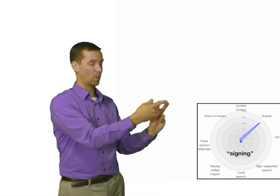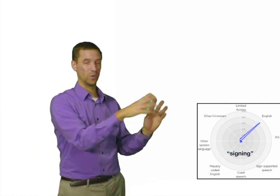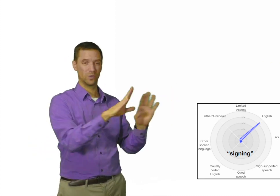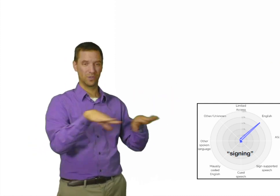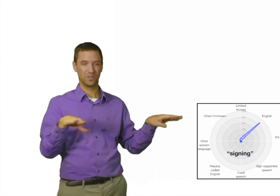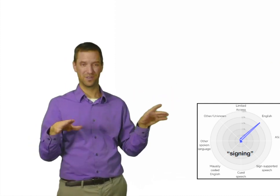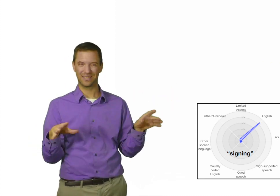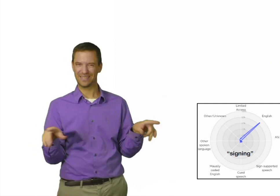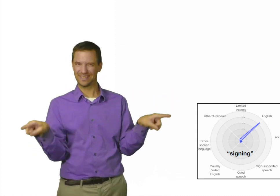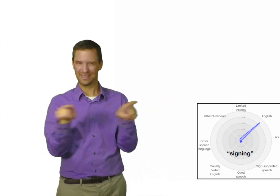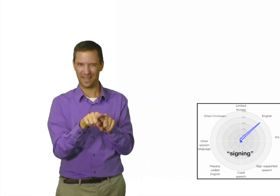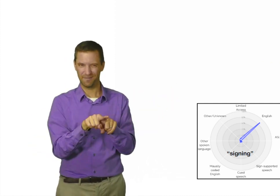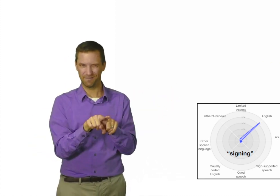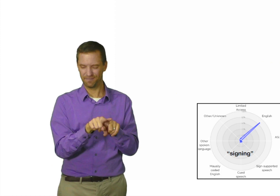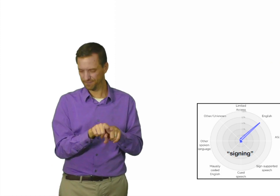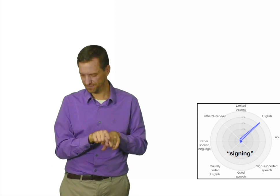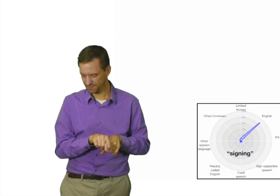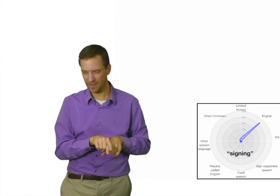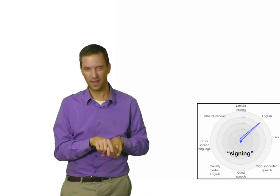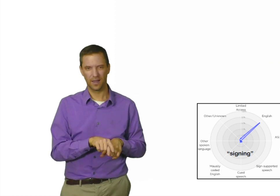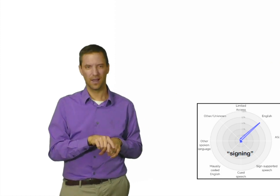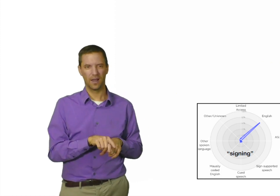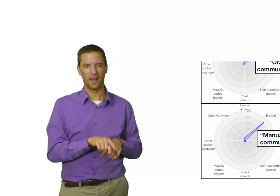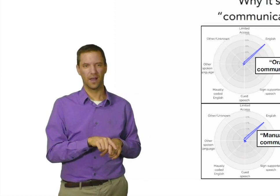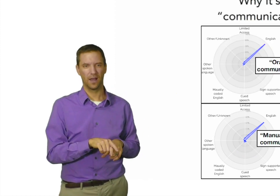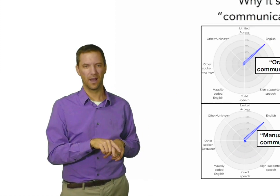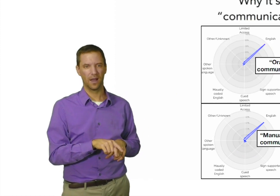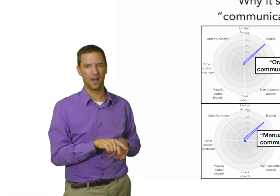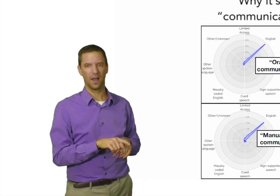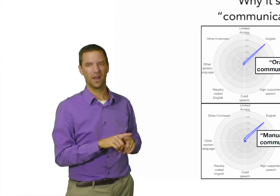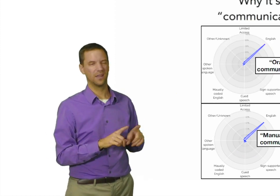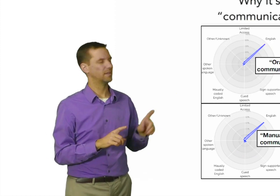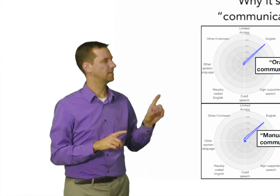so communication mode categories would say that these two children's experience is the same.